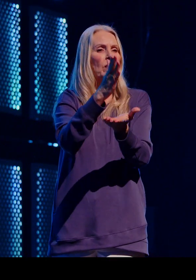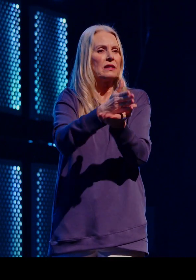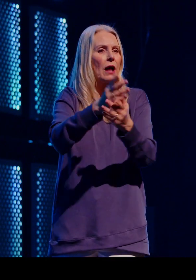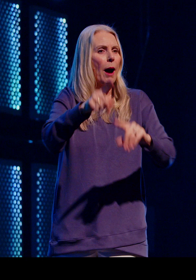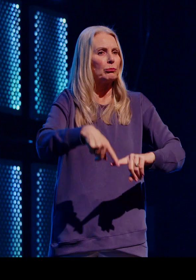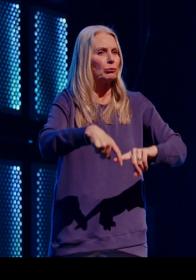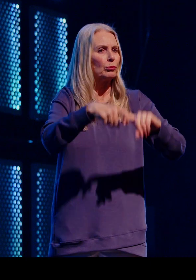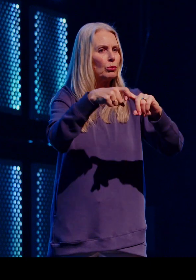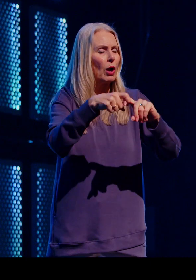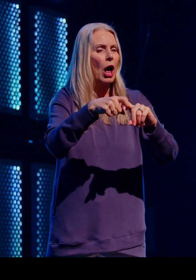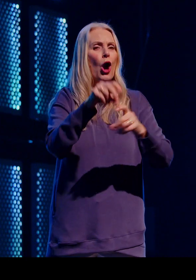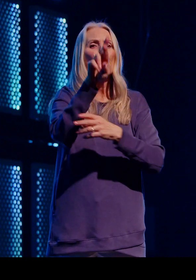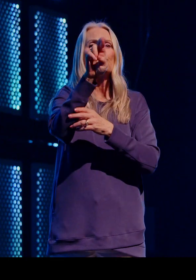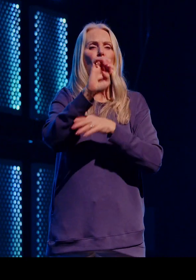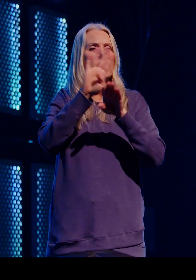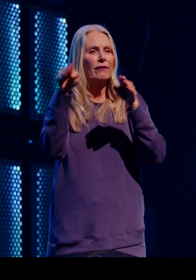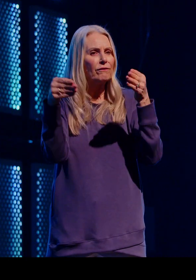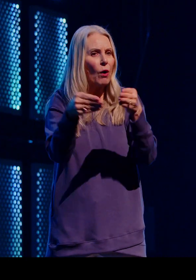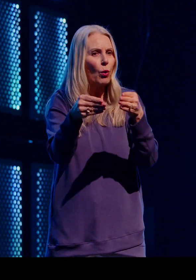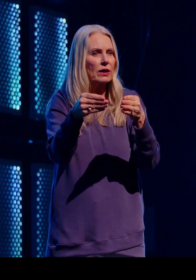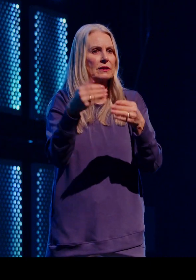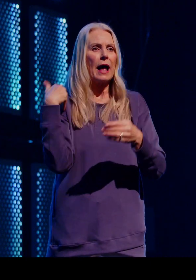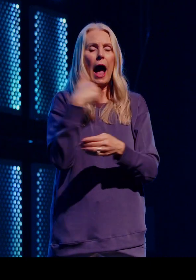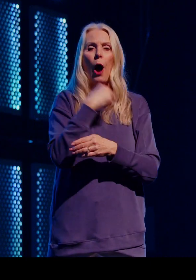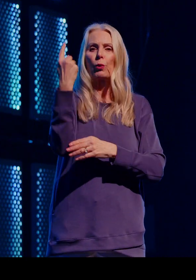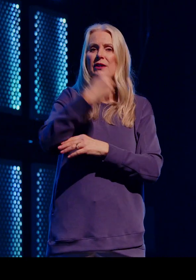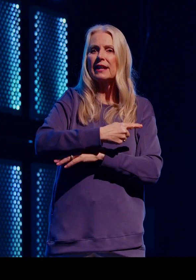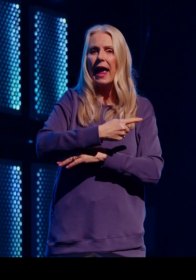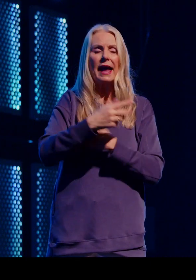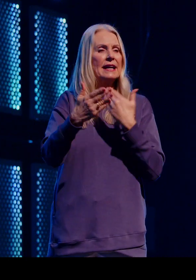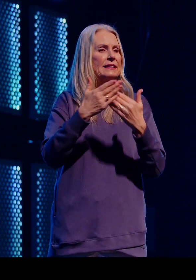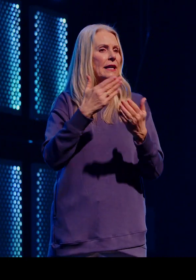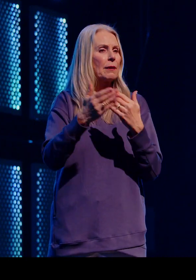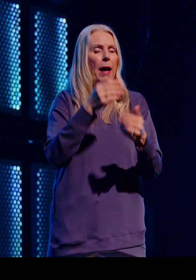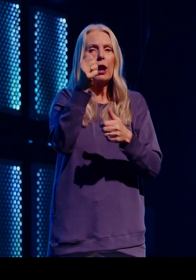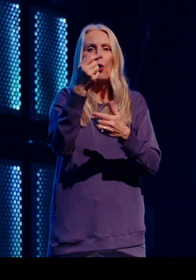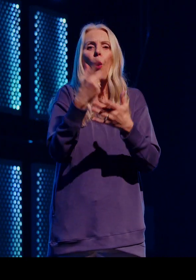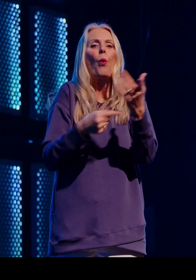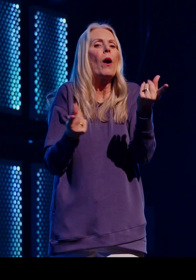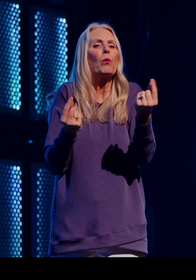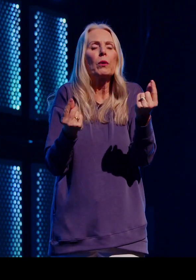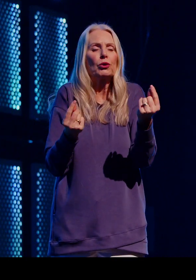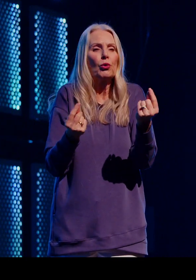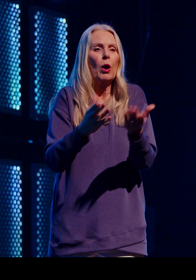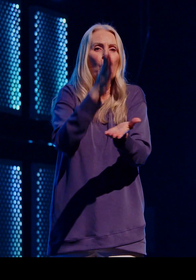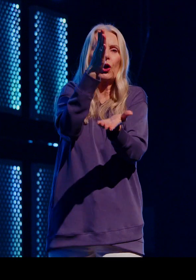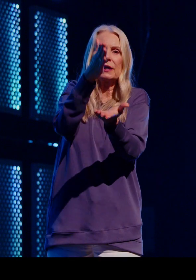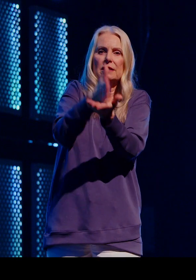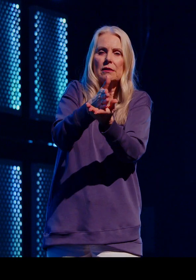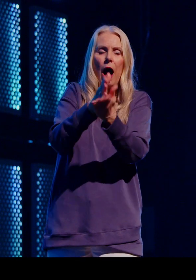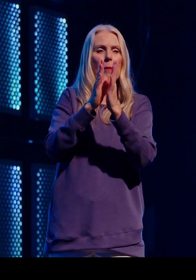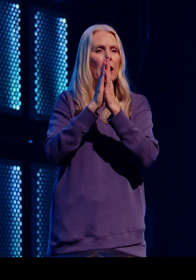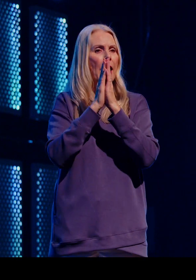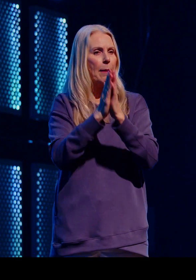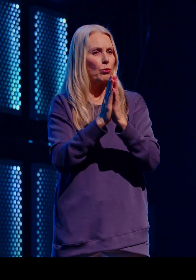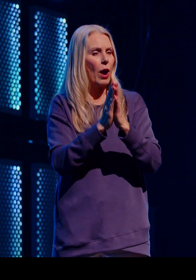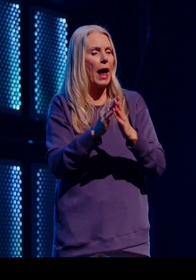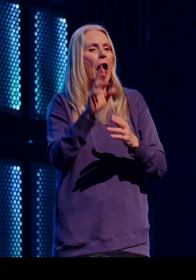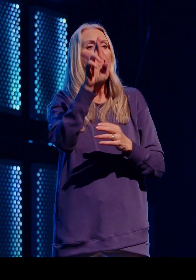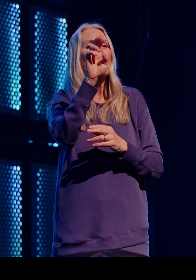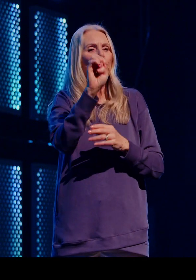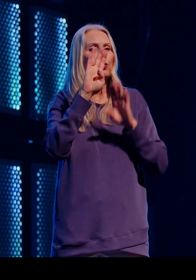refocus our day. No matter what we're doing, whatever project we're on, we're going to refocus at 3:33, and we're going to stop, we're going to pray, and refocus our